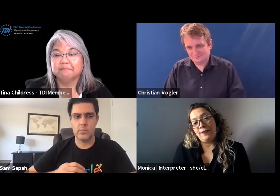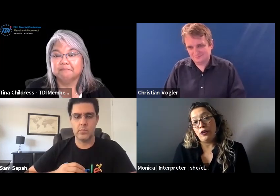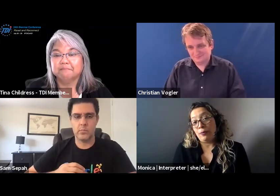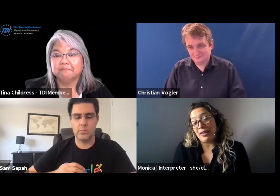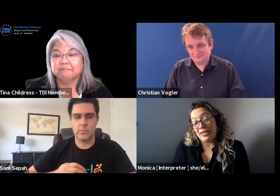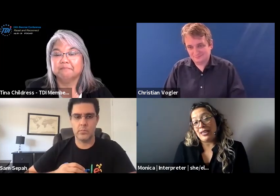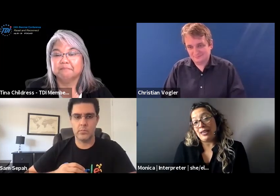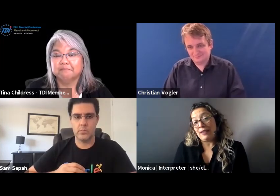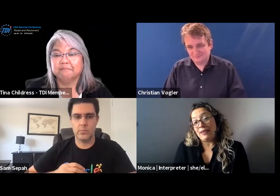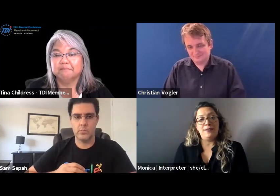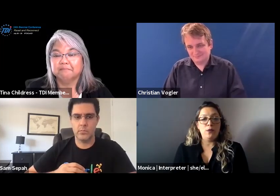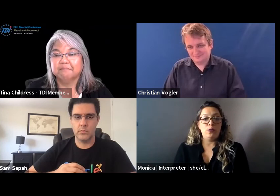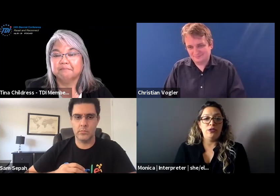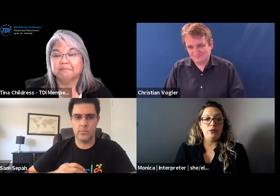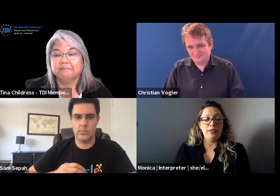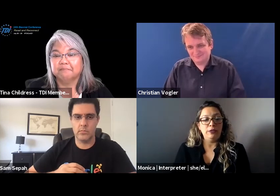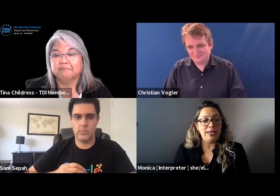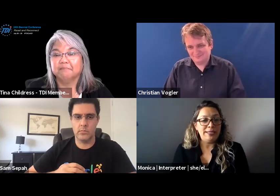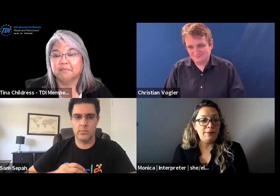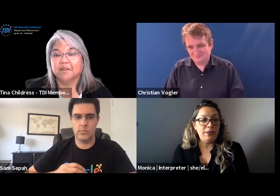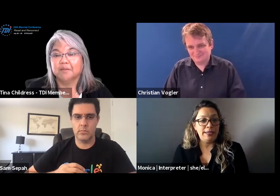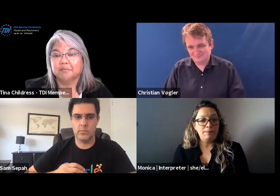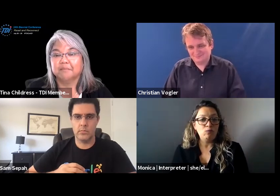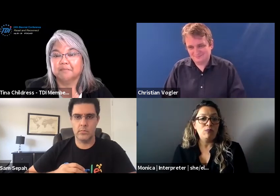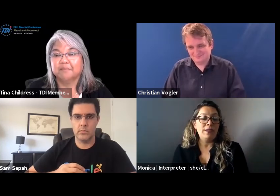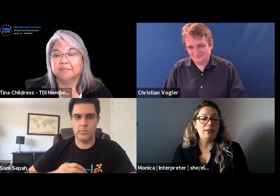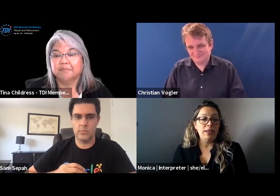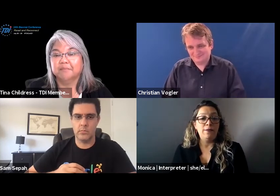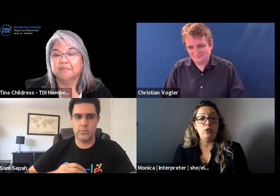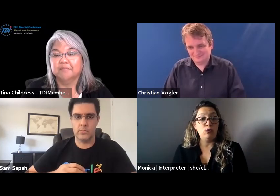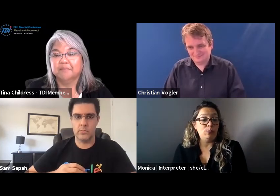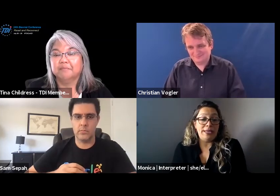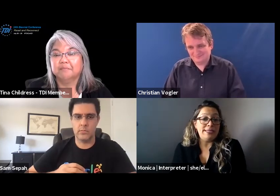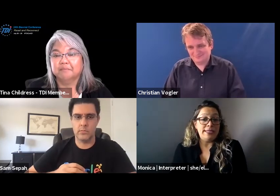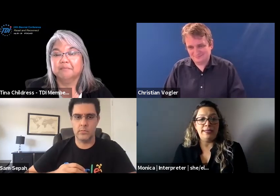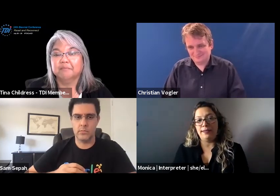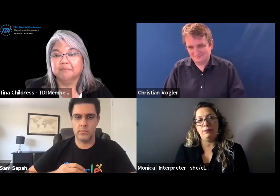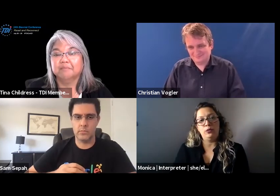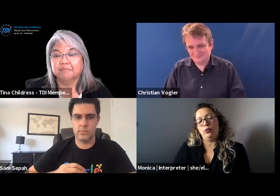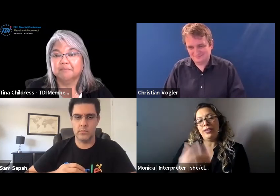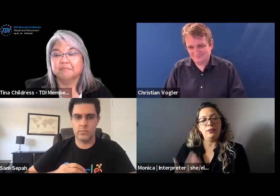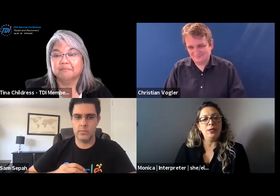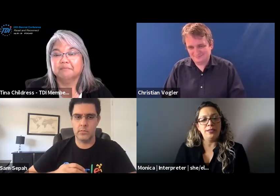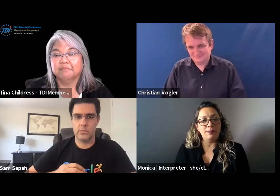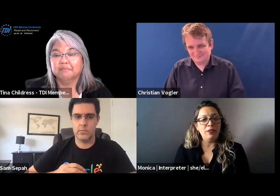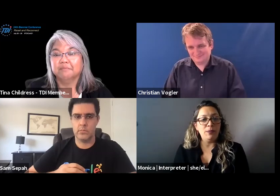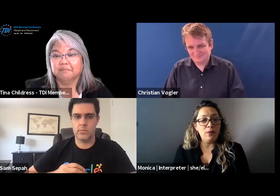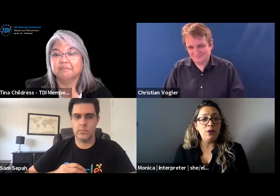you're going to plan it in advance, then of course you can look at it differently. If you planned it 2 weeks, 3 weeks, a month before,